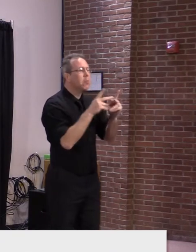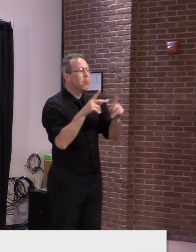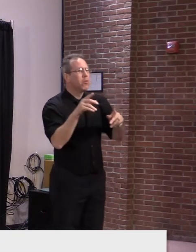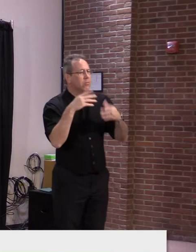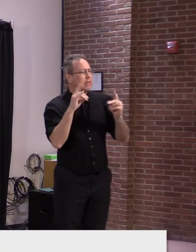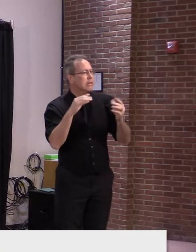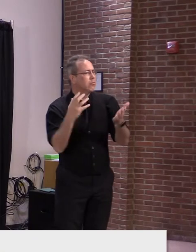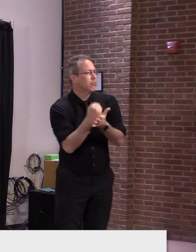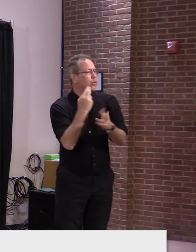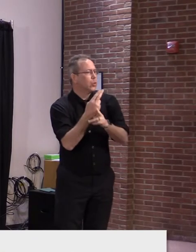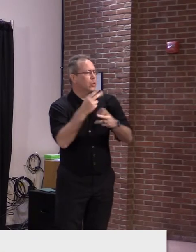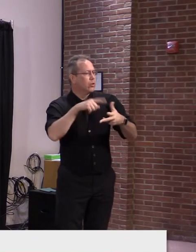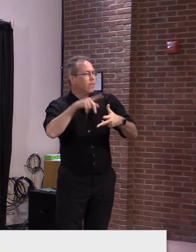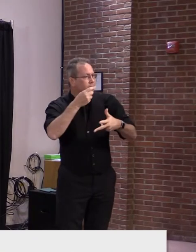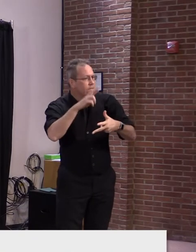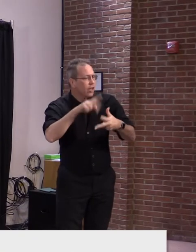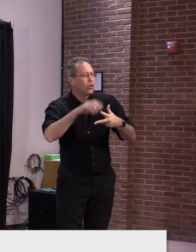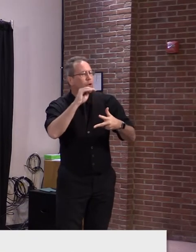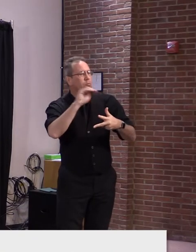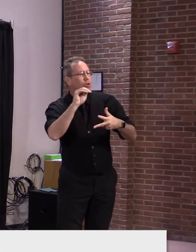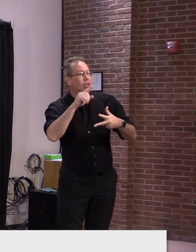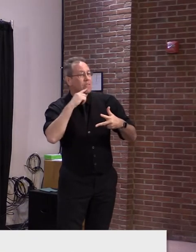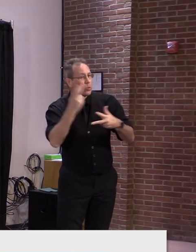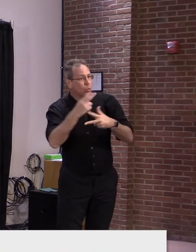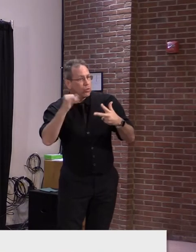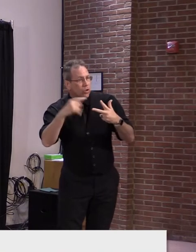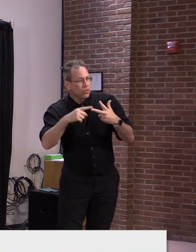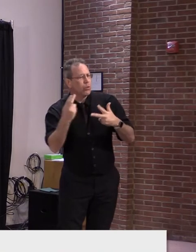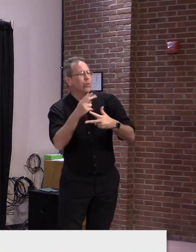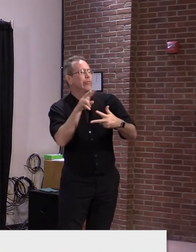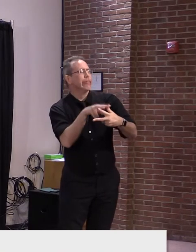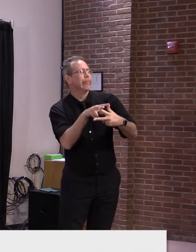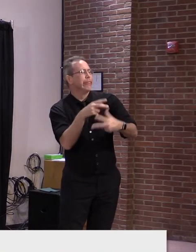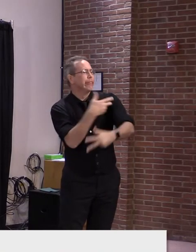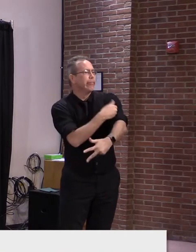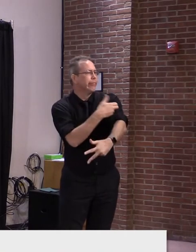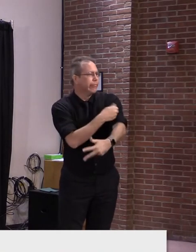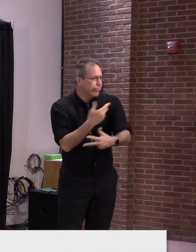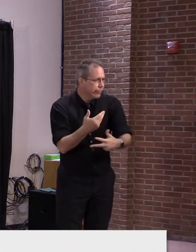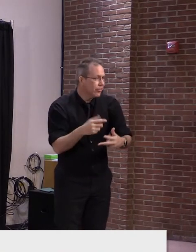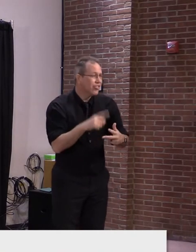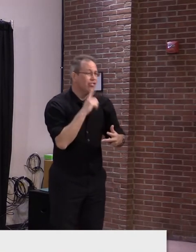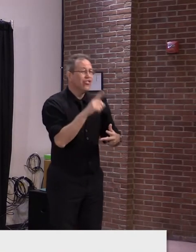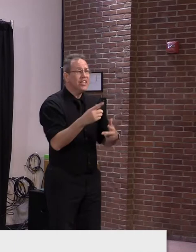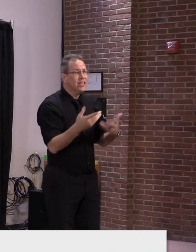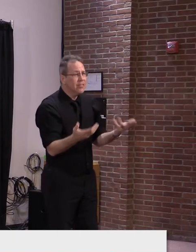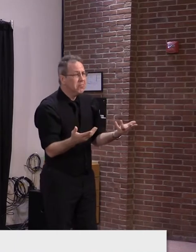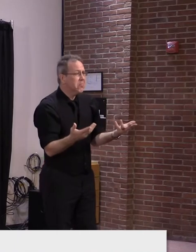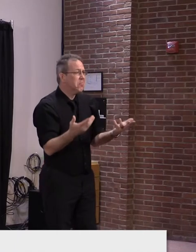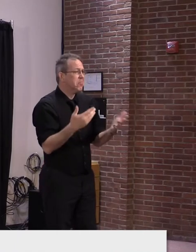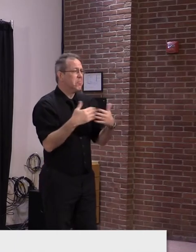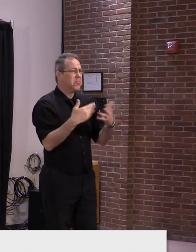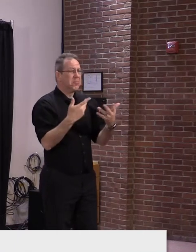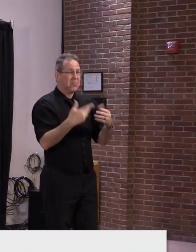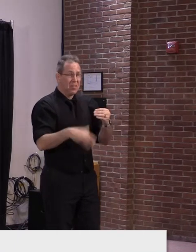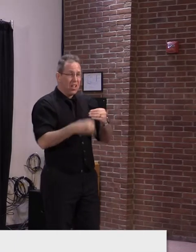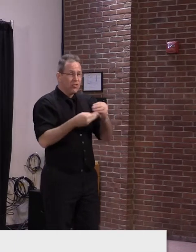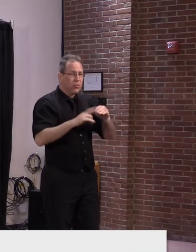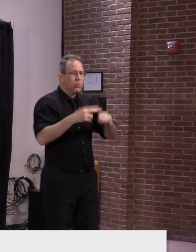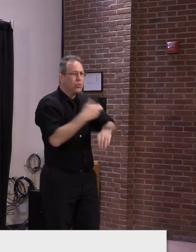in that setting, but the reality is they've gotten that extra shot. If they're